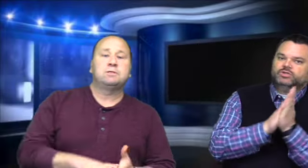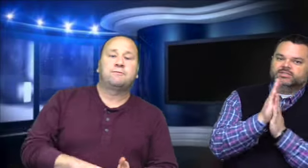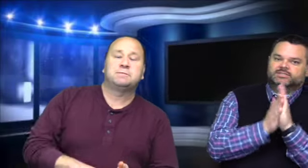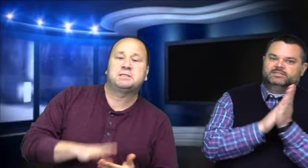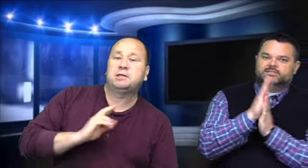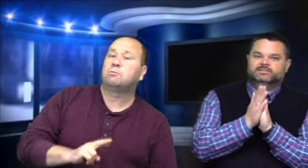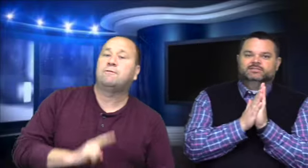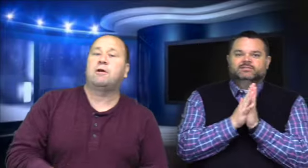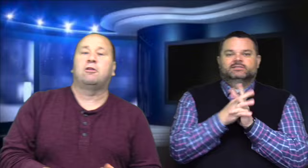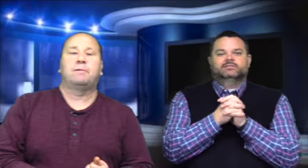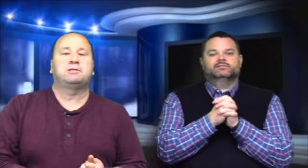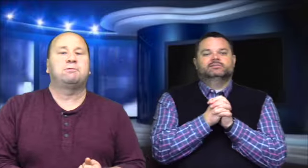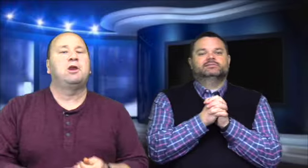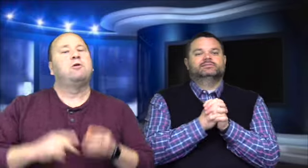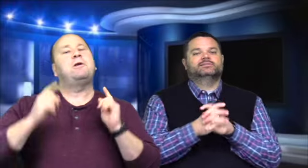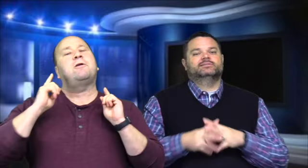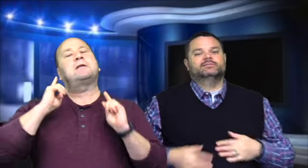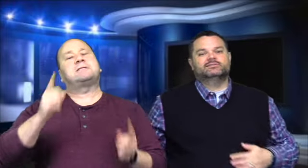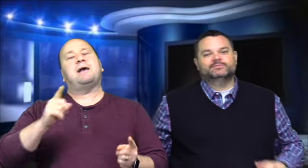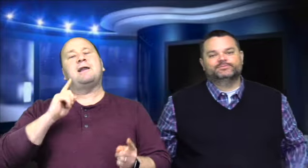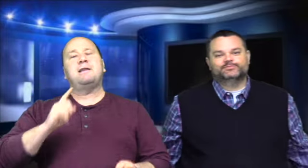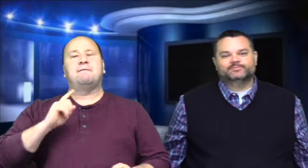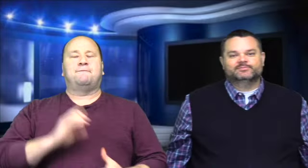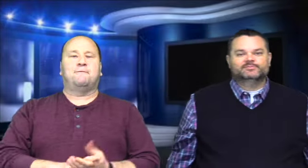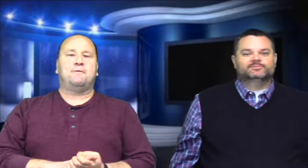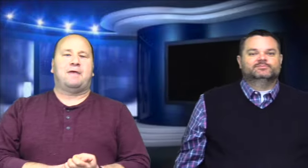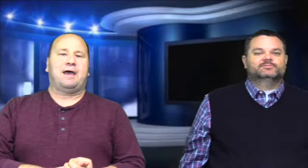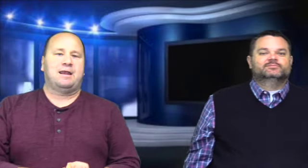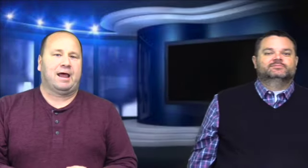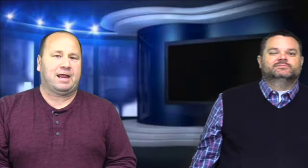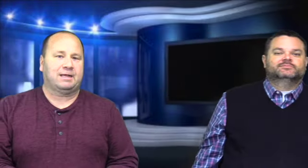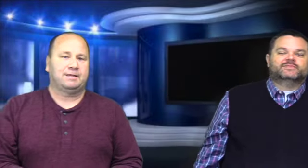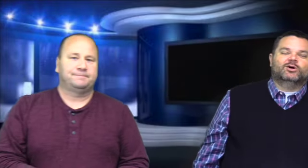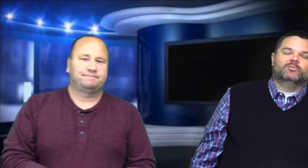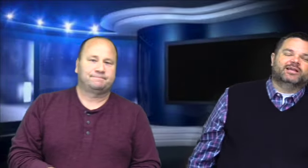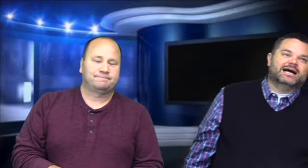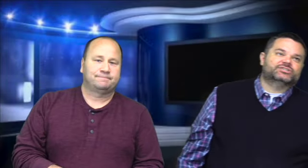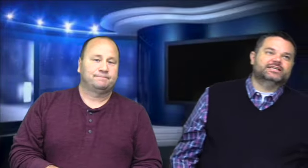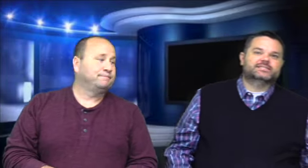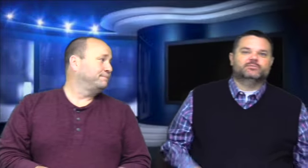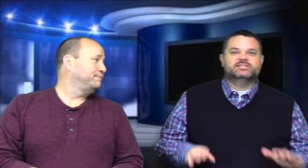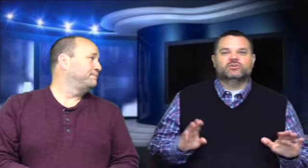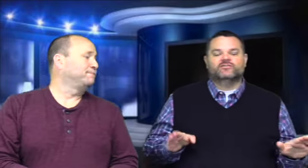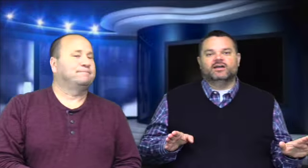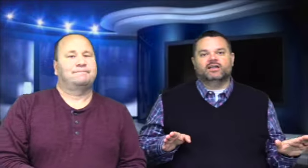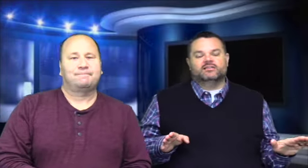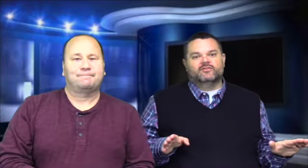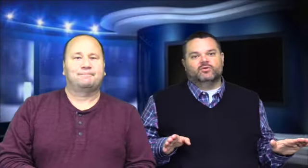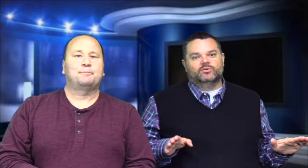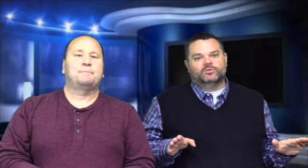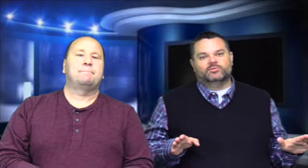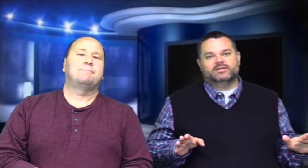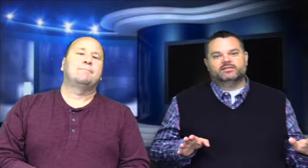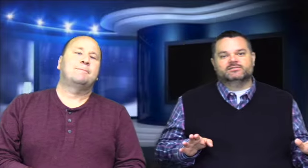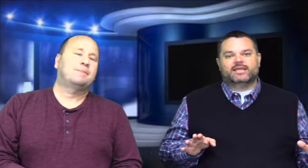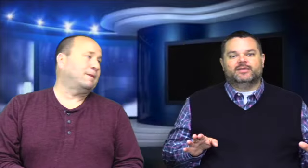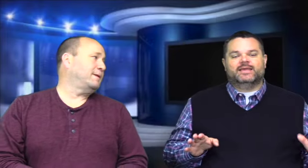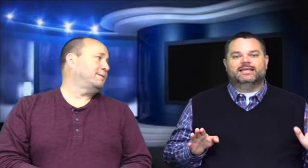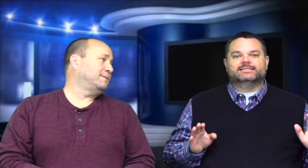from Cedar River Elementary. We are excited for that night. Oh my gosh, it's going to be so fun. I love going to a Rainiers game. It's